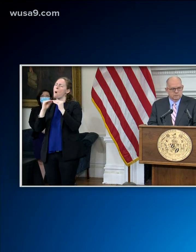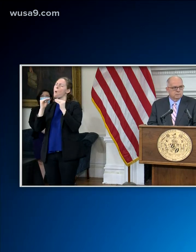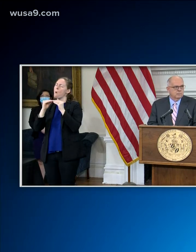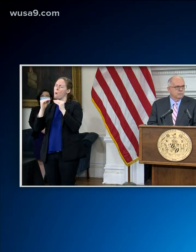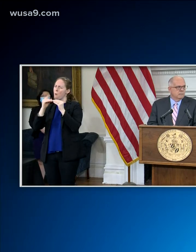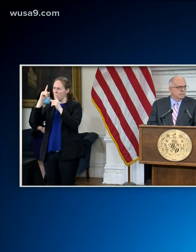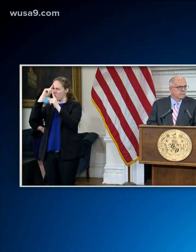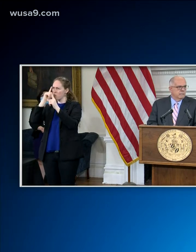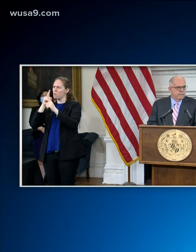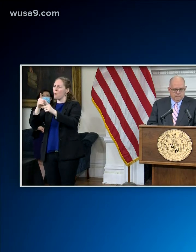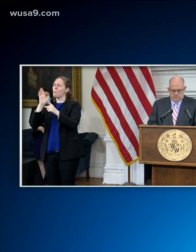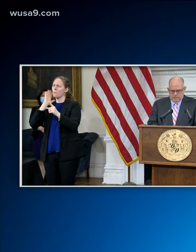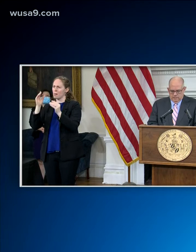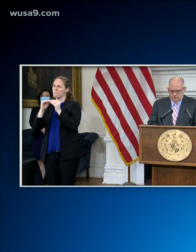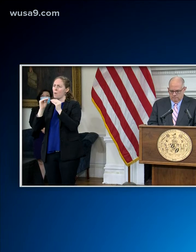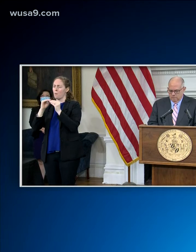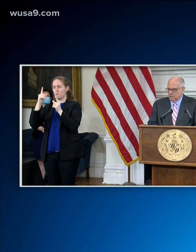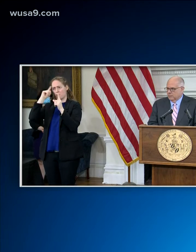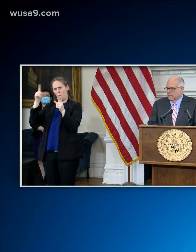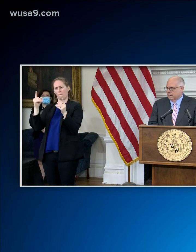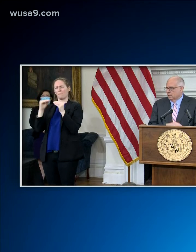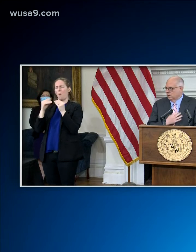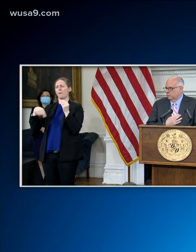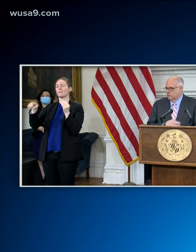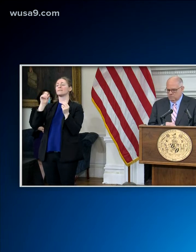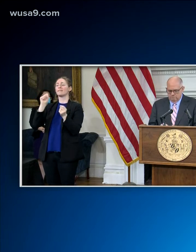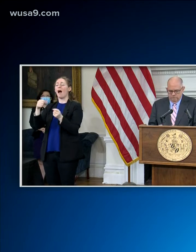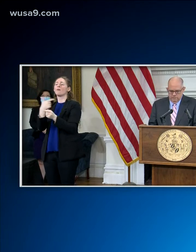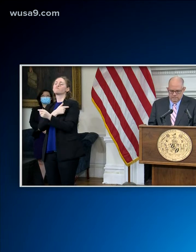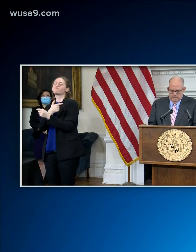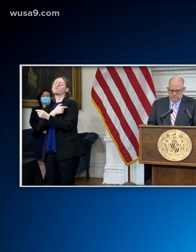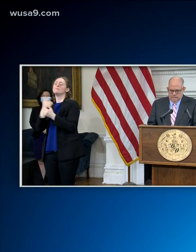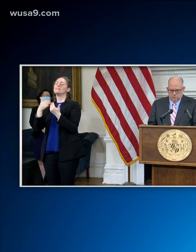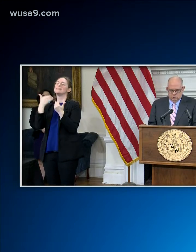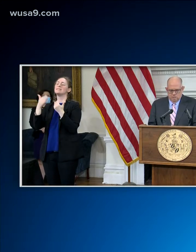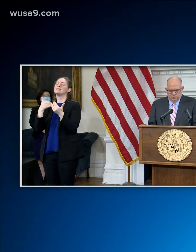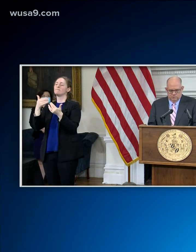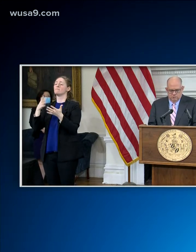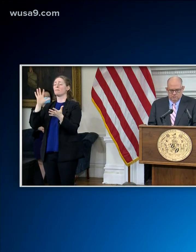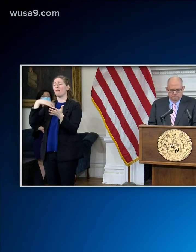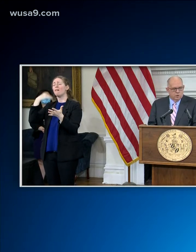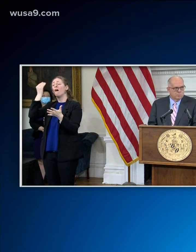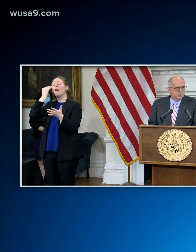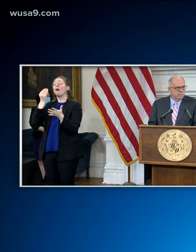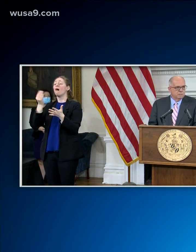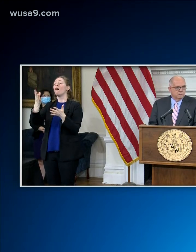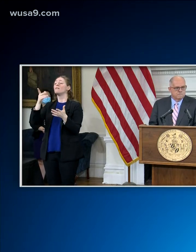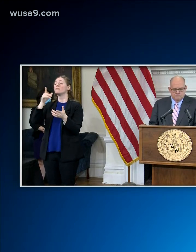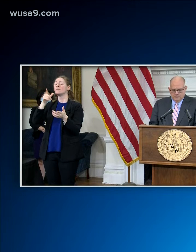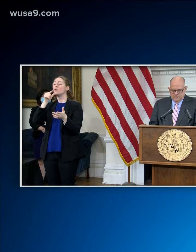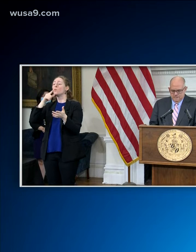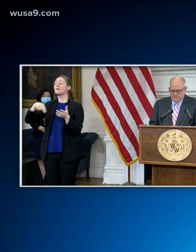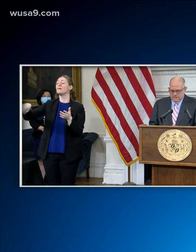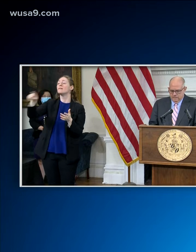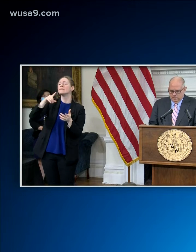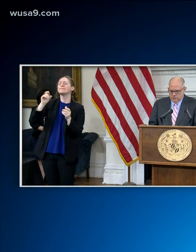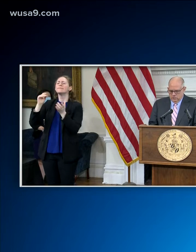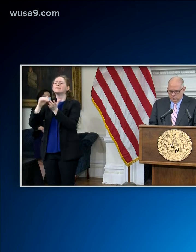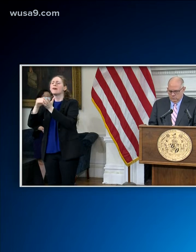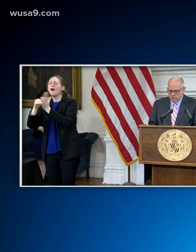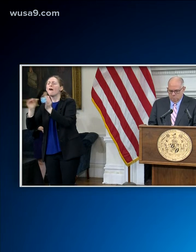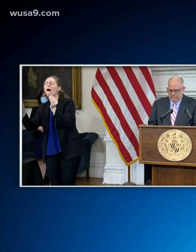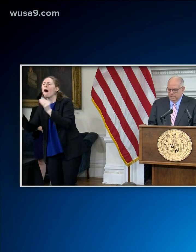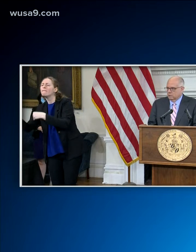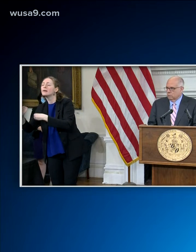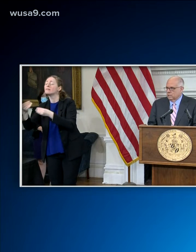different places to get a vaccine. We're going to be adding hundreds of doctors' offices and pharmacies, in